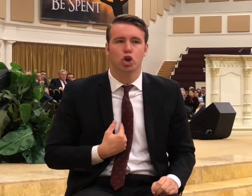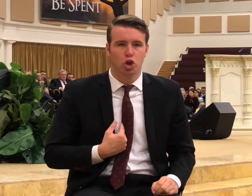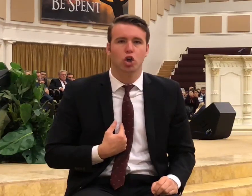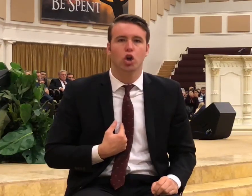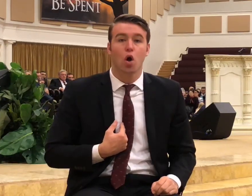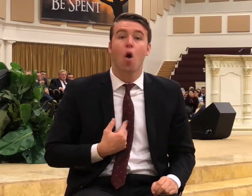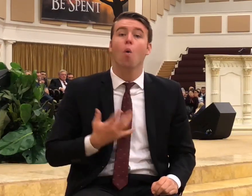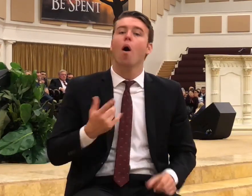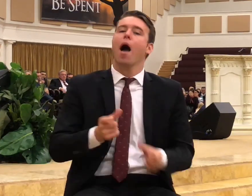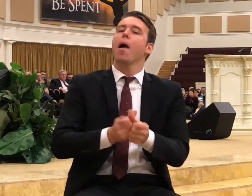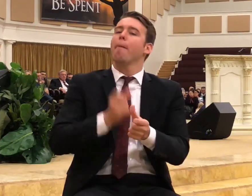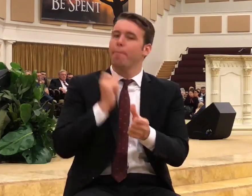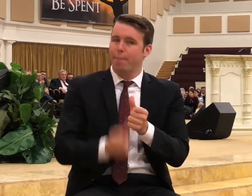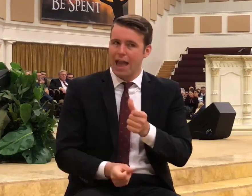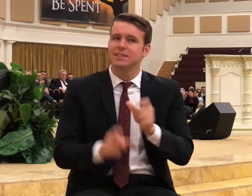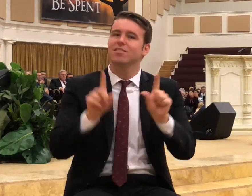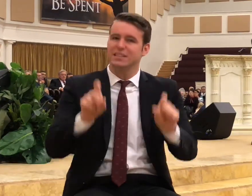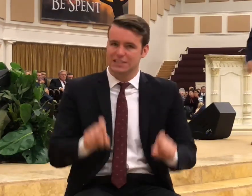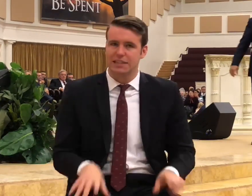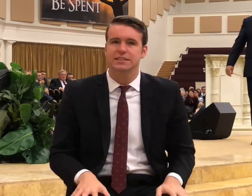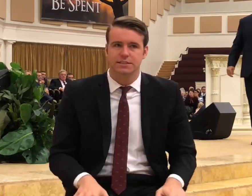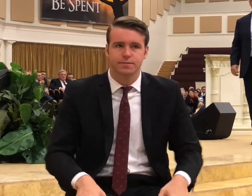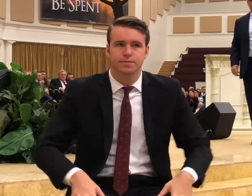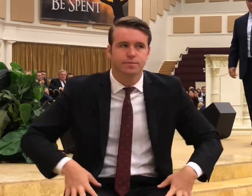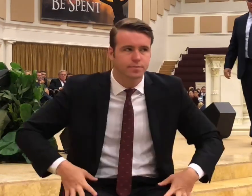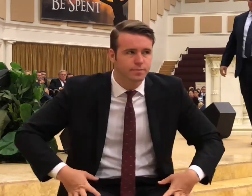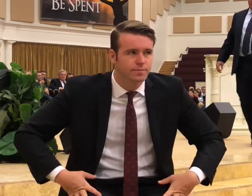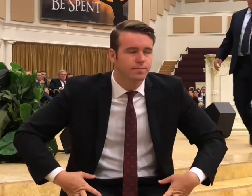Because he passed the test.